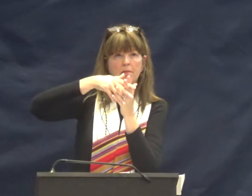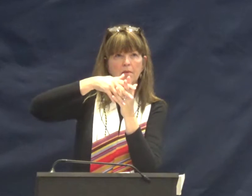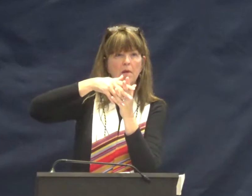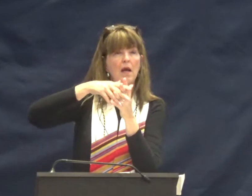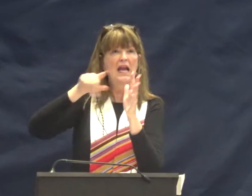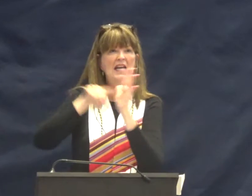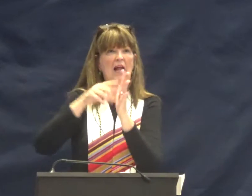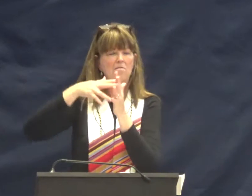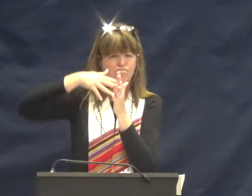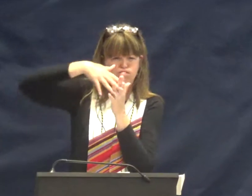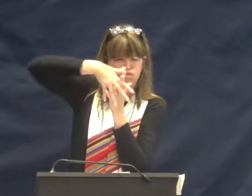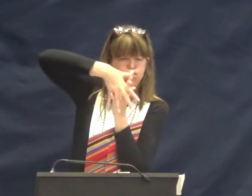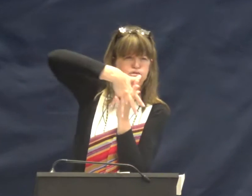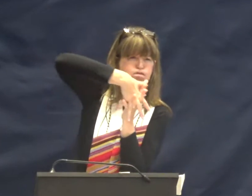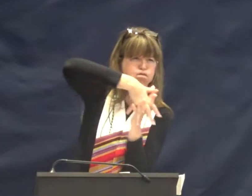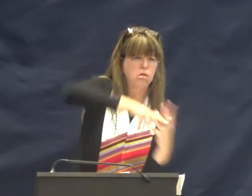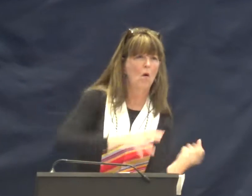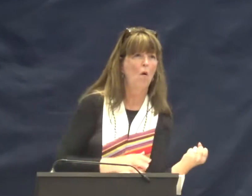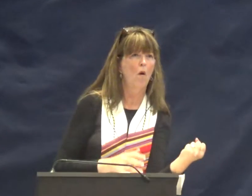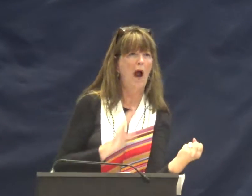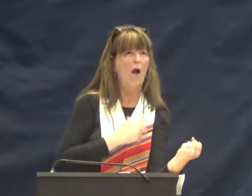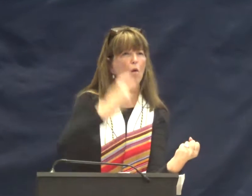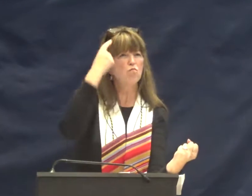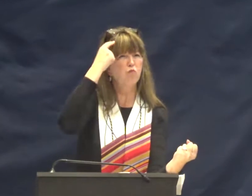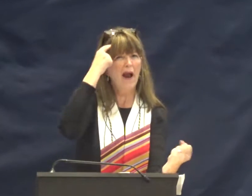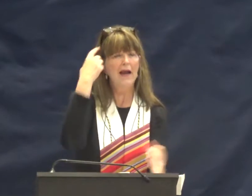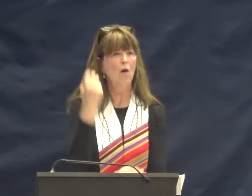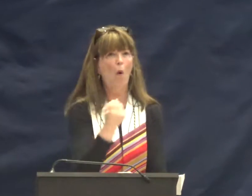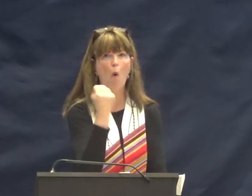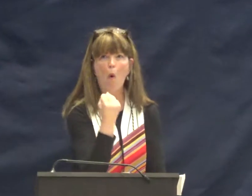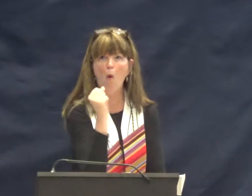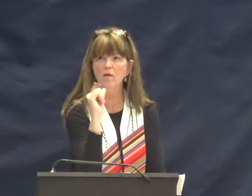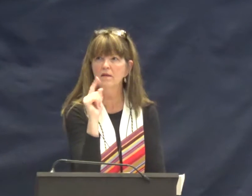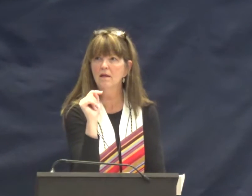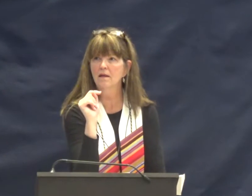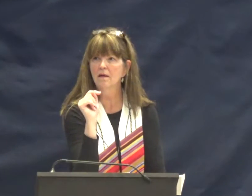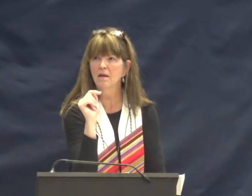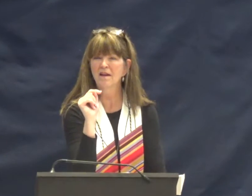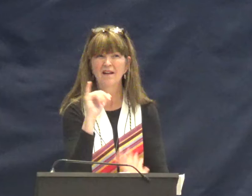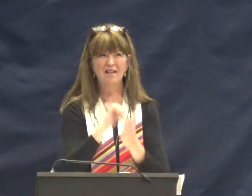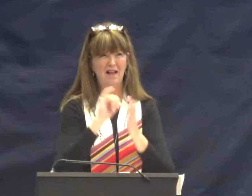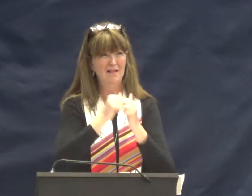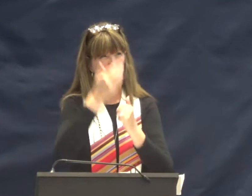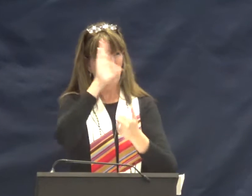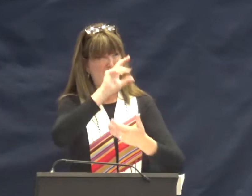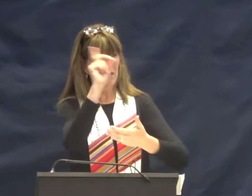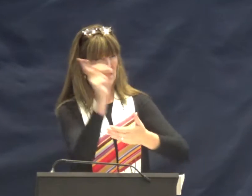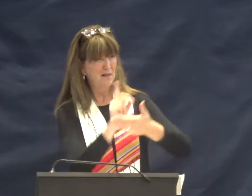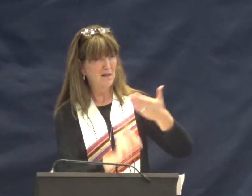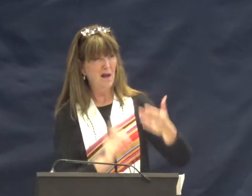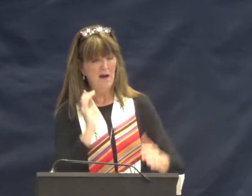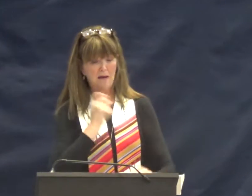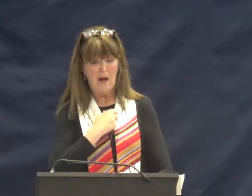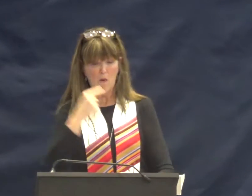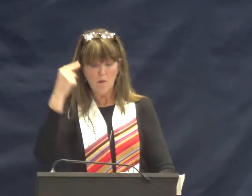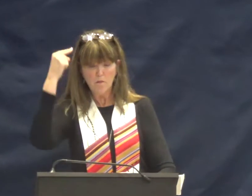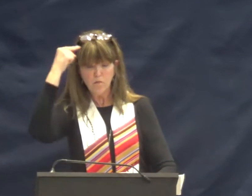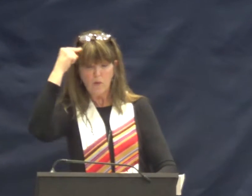brains than the positive impacts. The negative impacts seep into our brains, whereas the positive